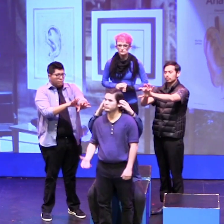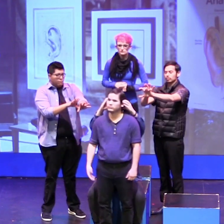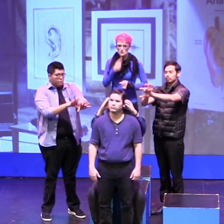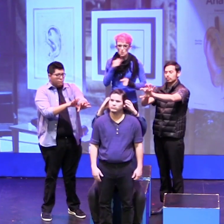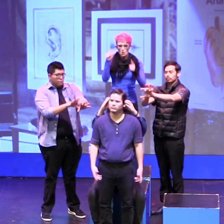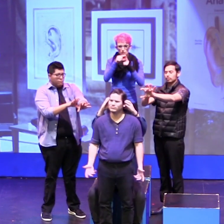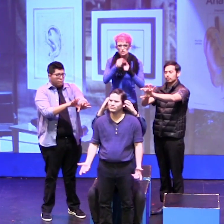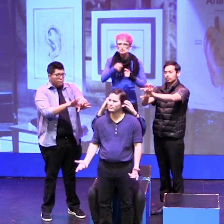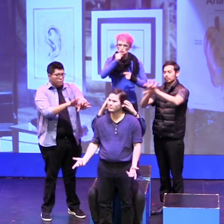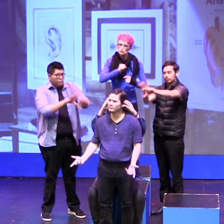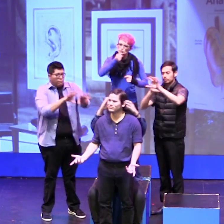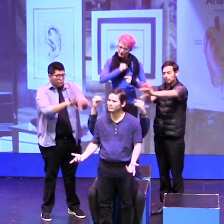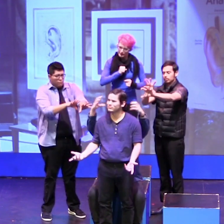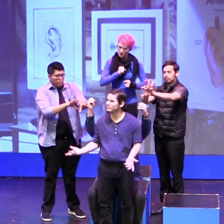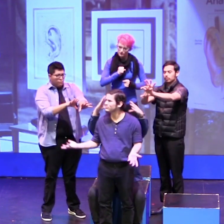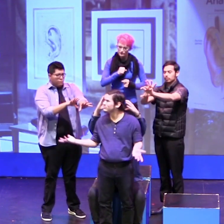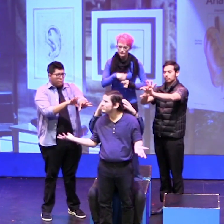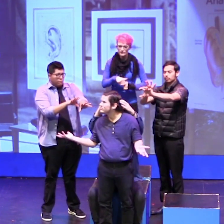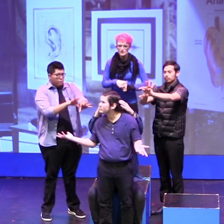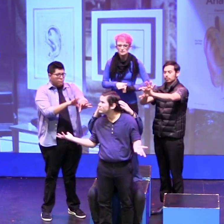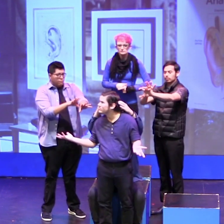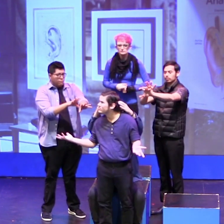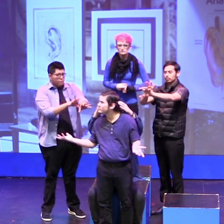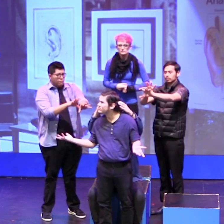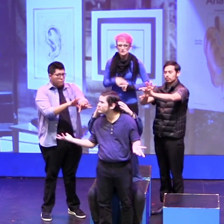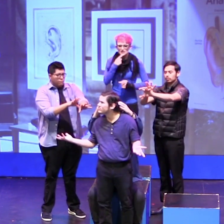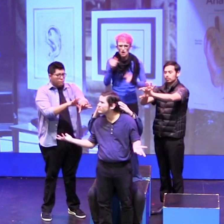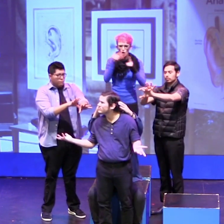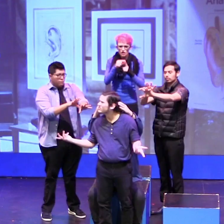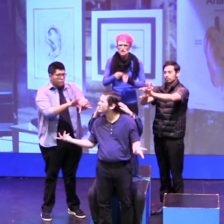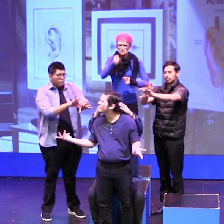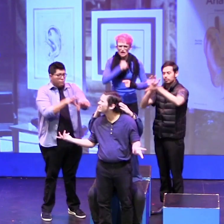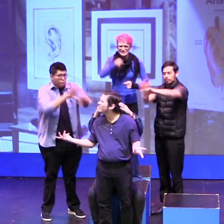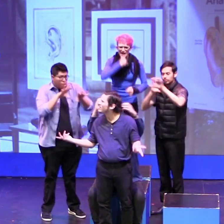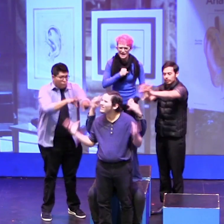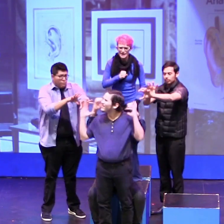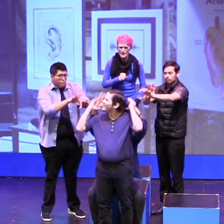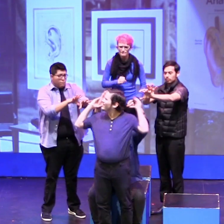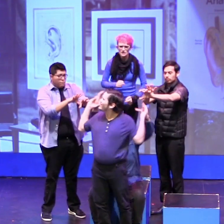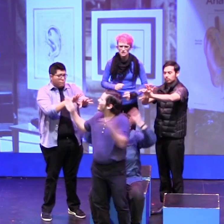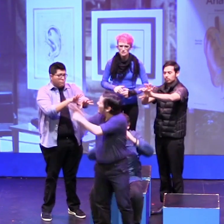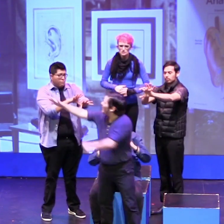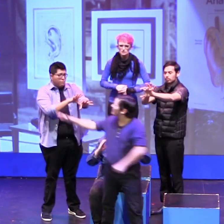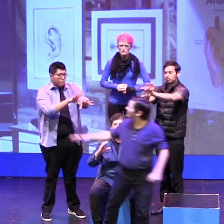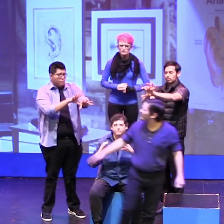Say the word ice cream. Say the word ice cream!